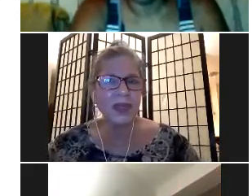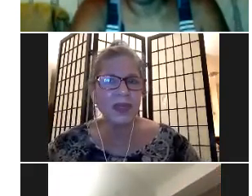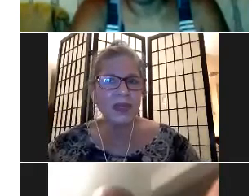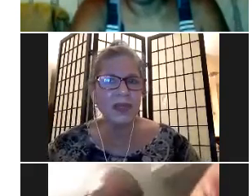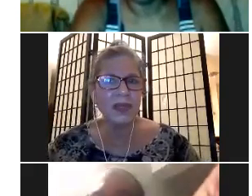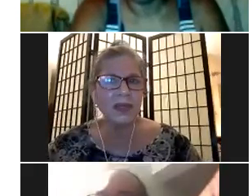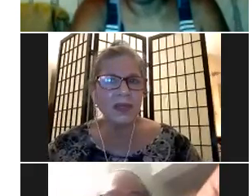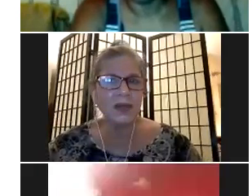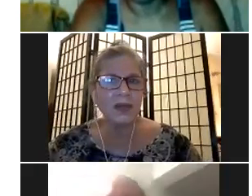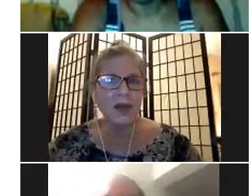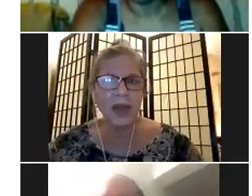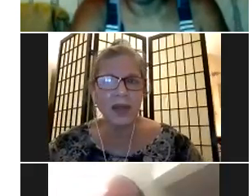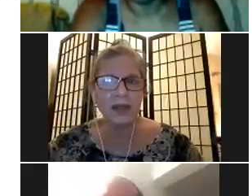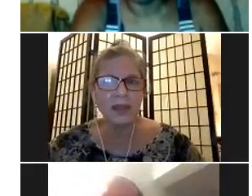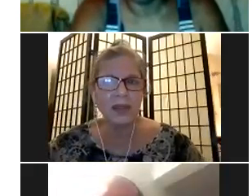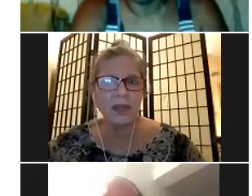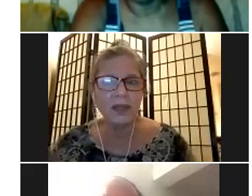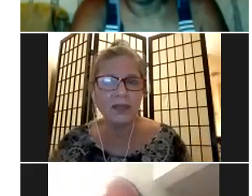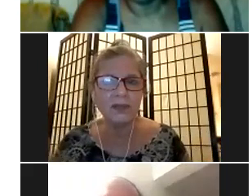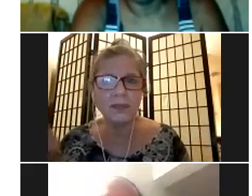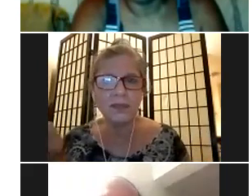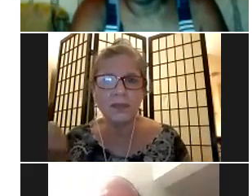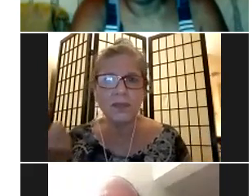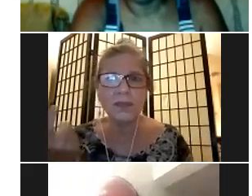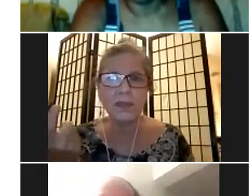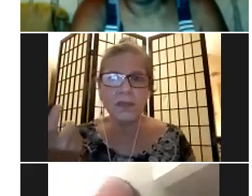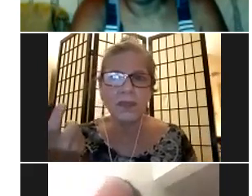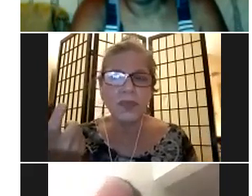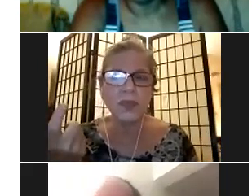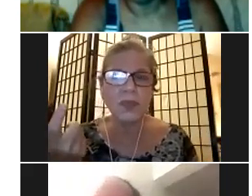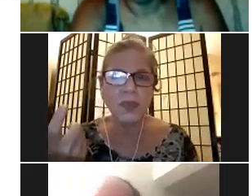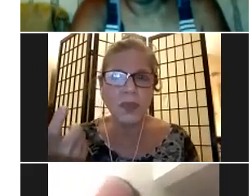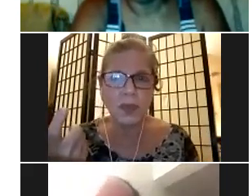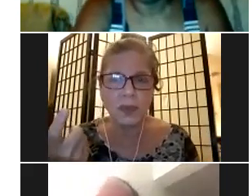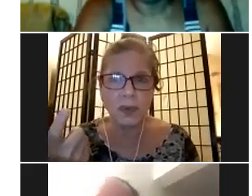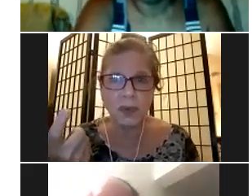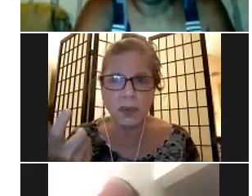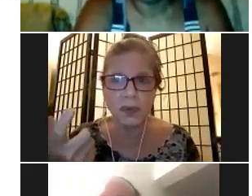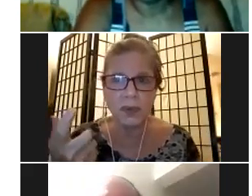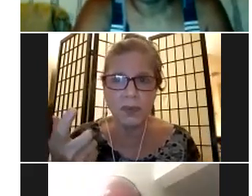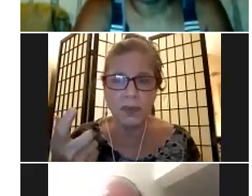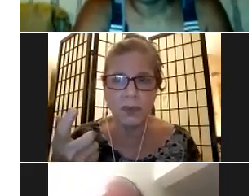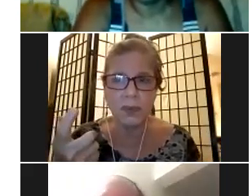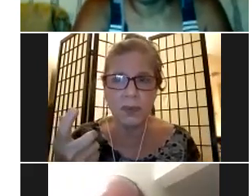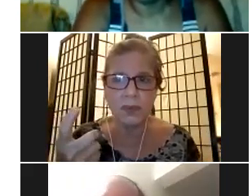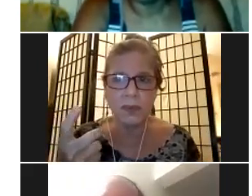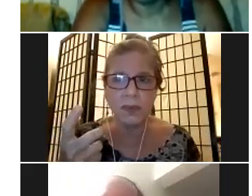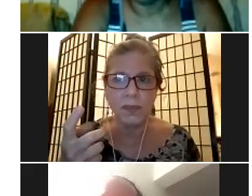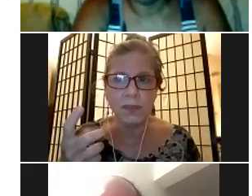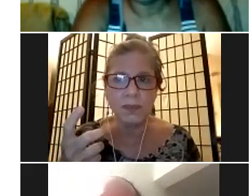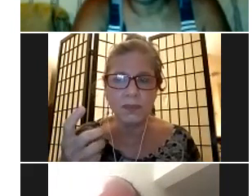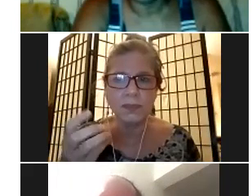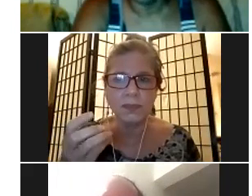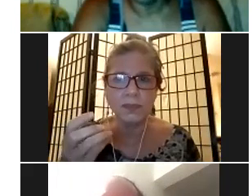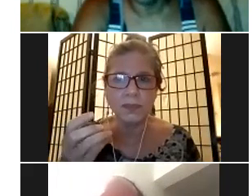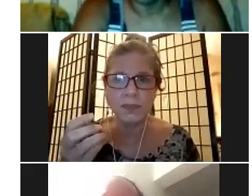Let me unmute myself. No, I Okay. don't know. I just know in Puerto Rico, you drop the end of words a lot of